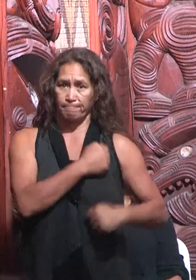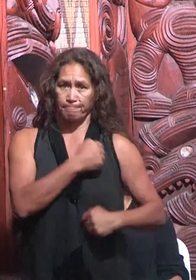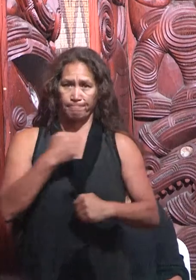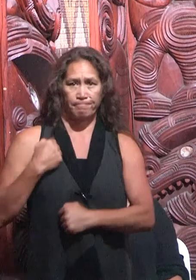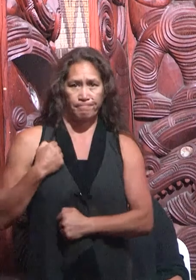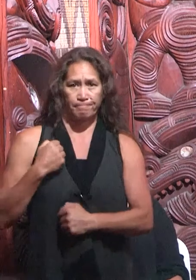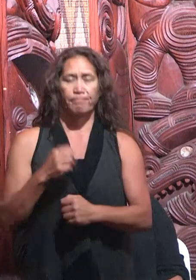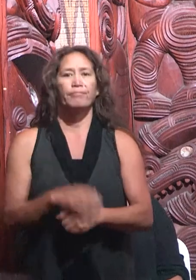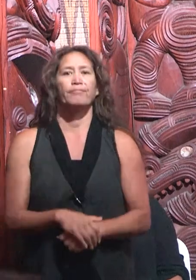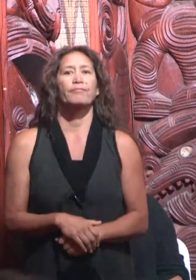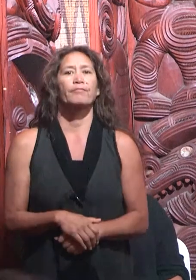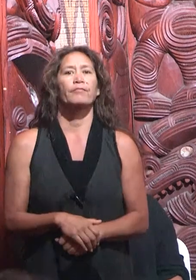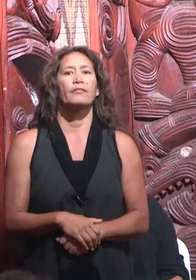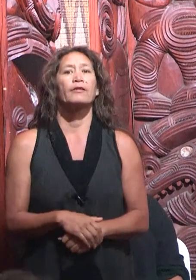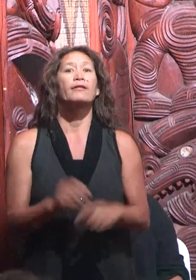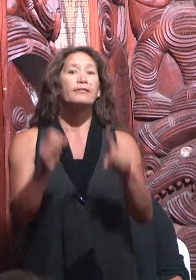Psalm